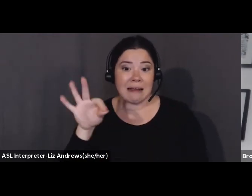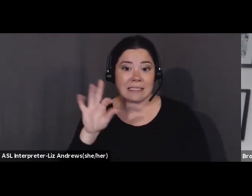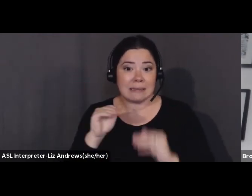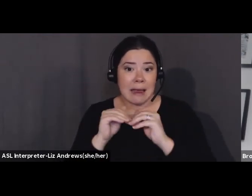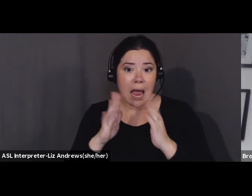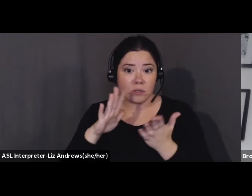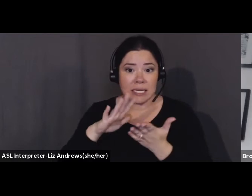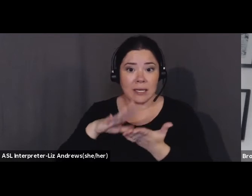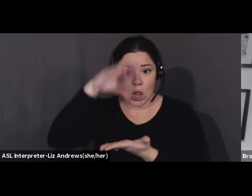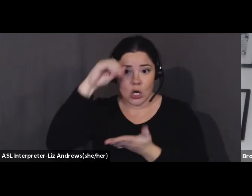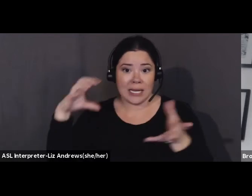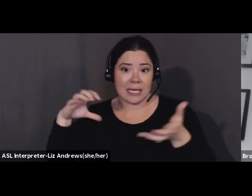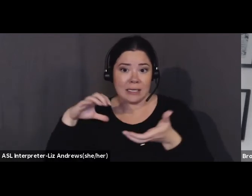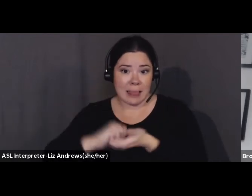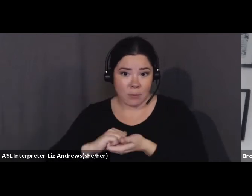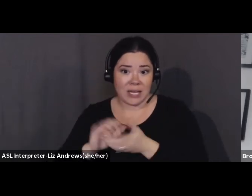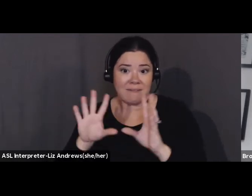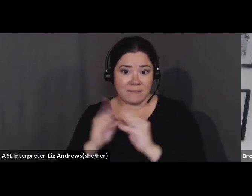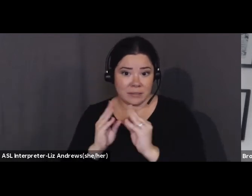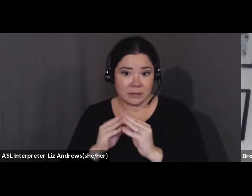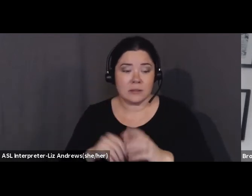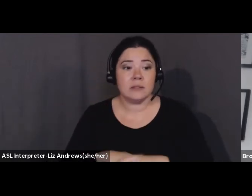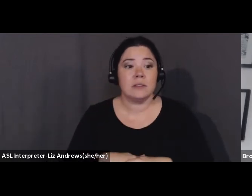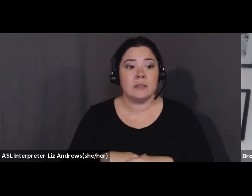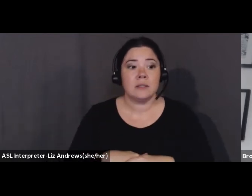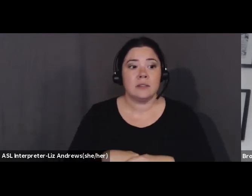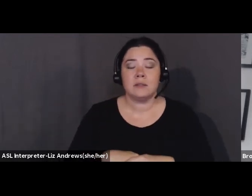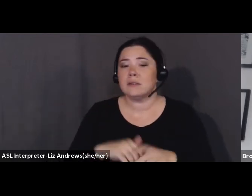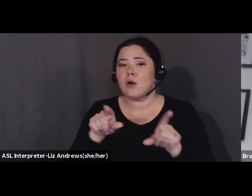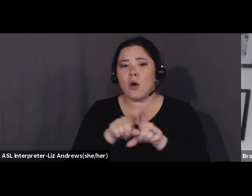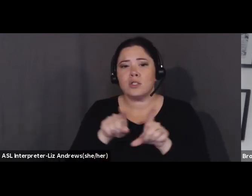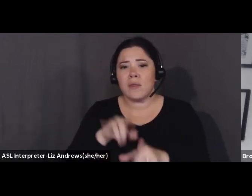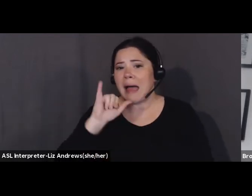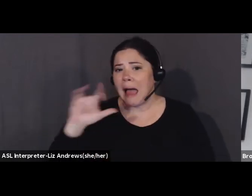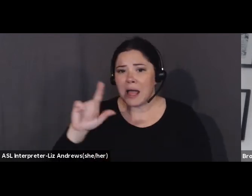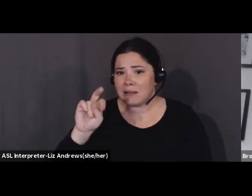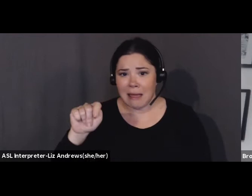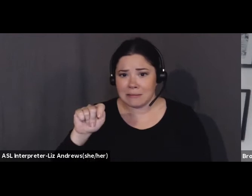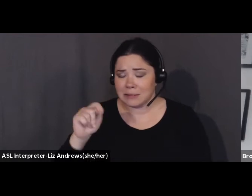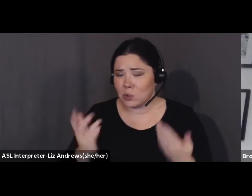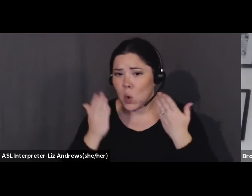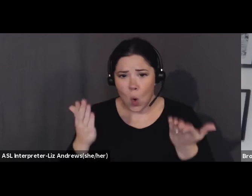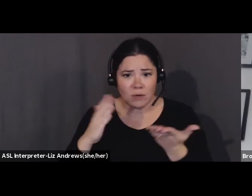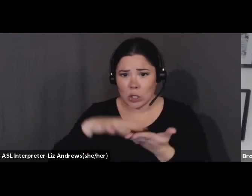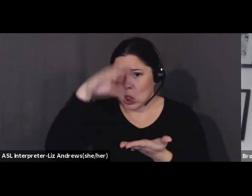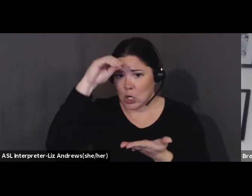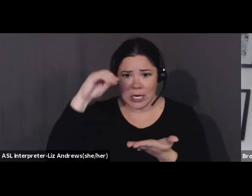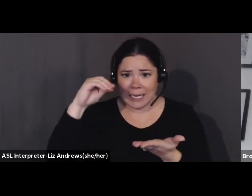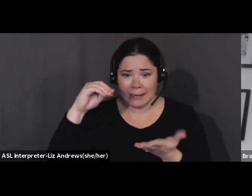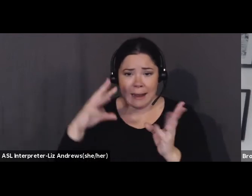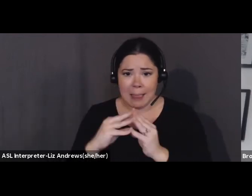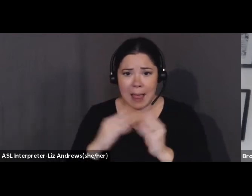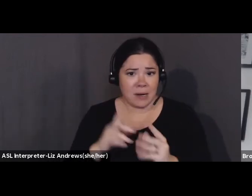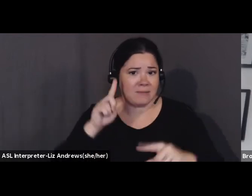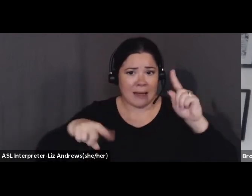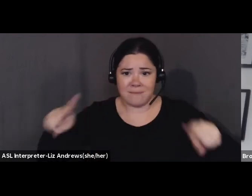Learning Collaborative here. And also the ILNet offers learning collaboratives on various topics. So we've done some